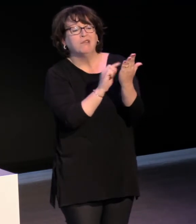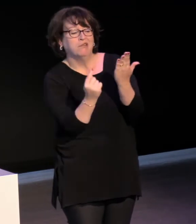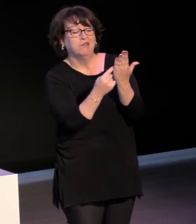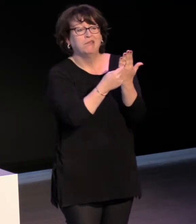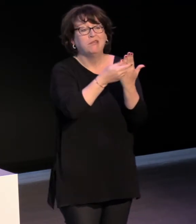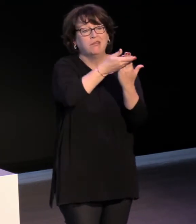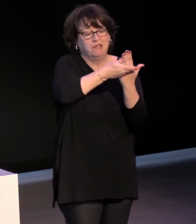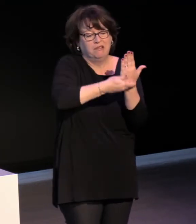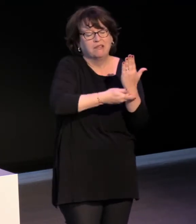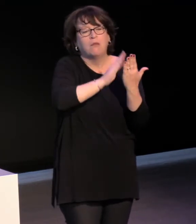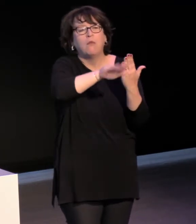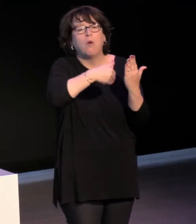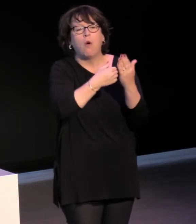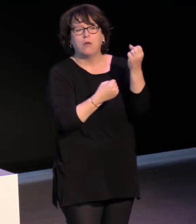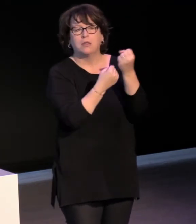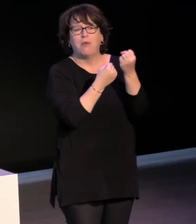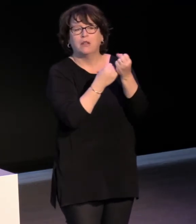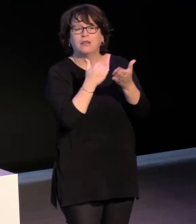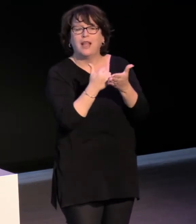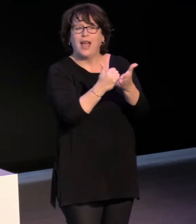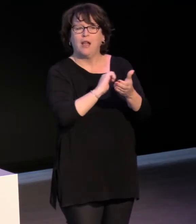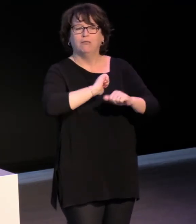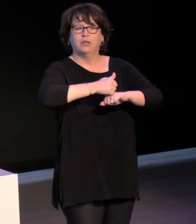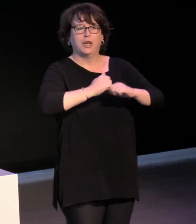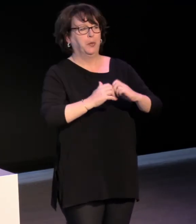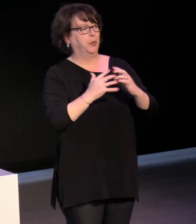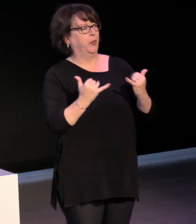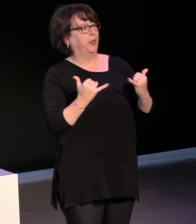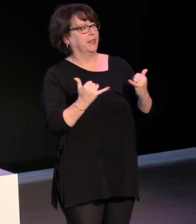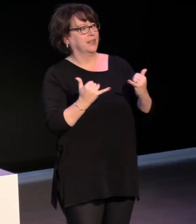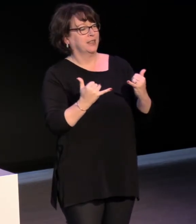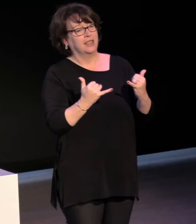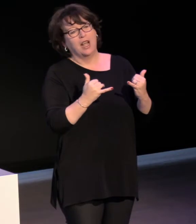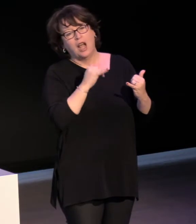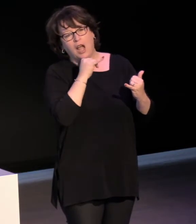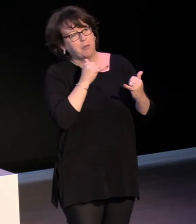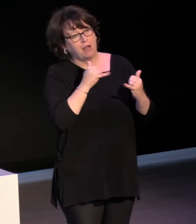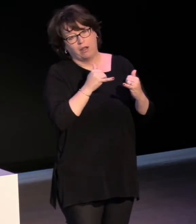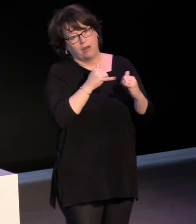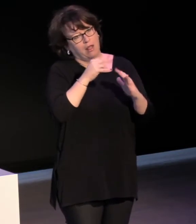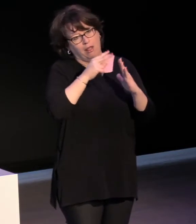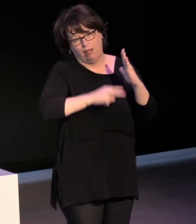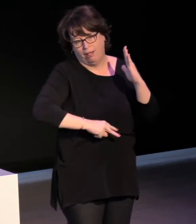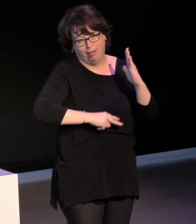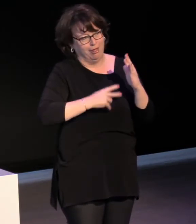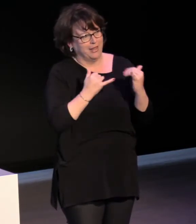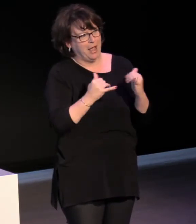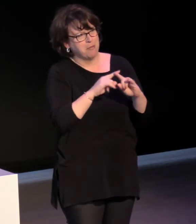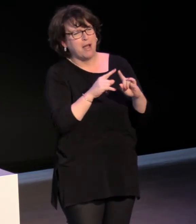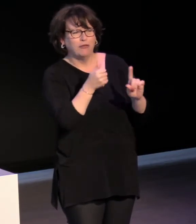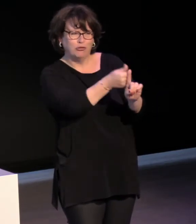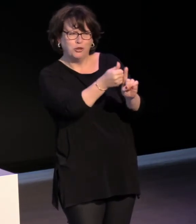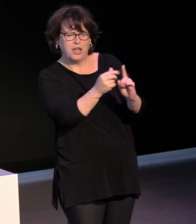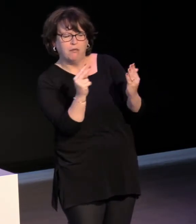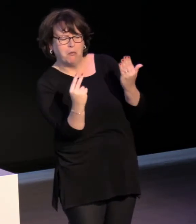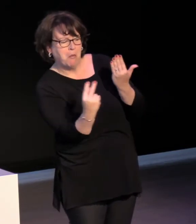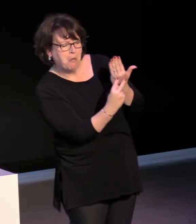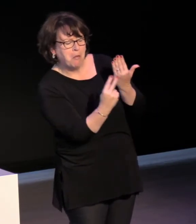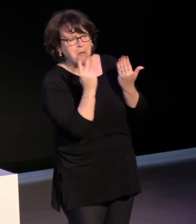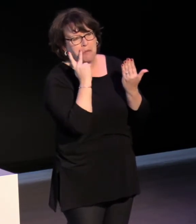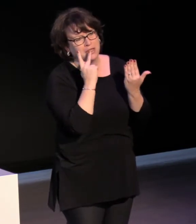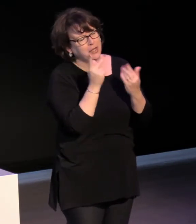of the incredible sponsors that have made this possible. So without exhausting that list, please do make sure to check that out, as they've